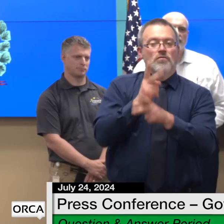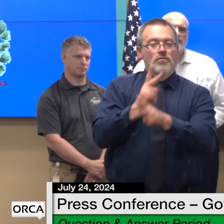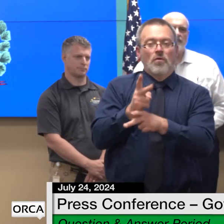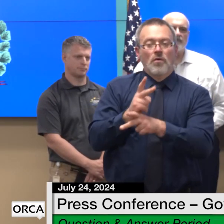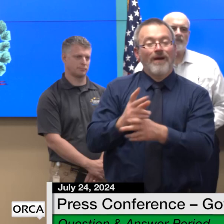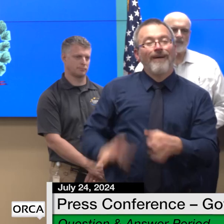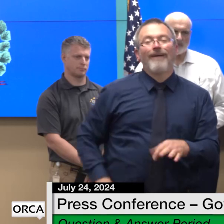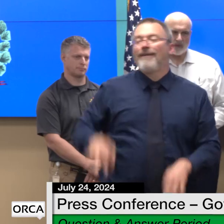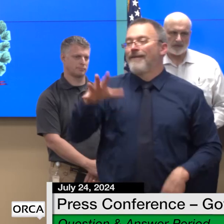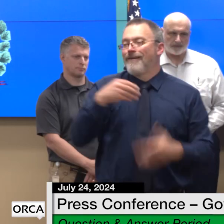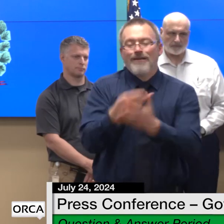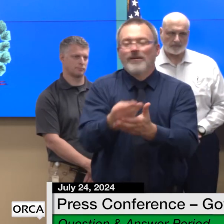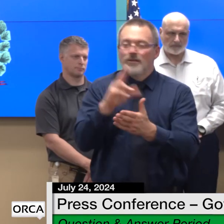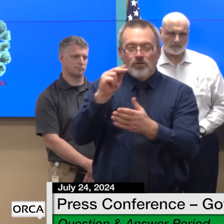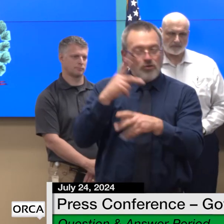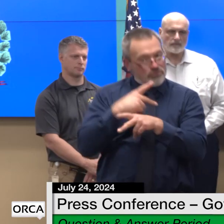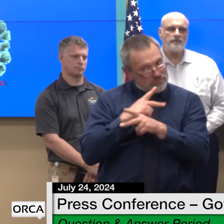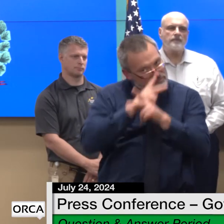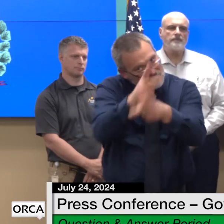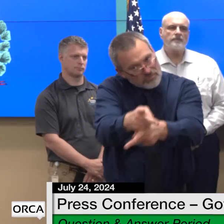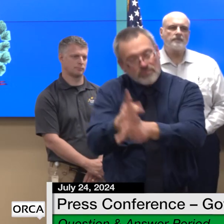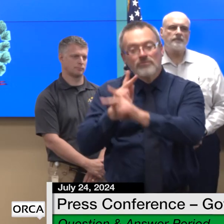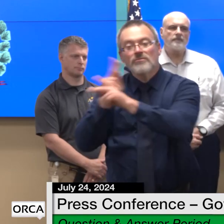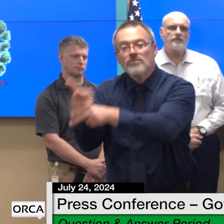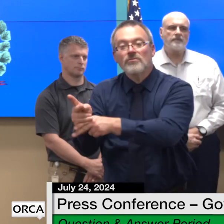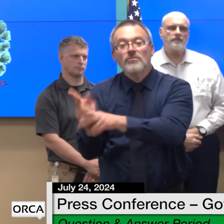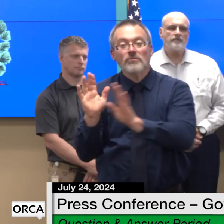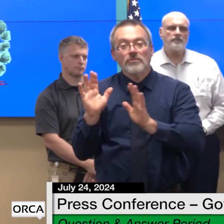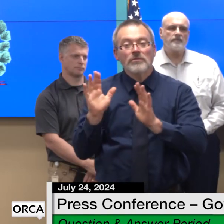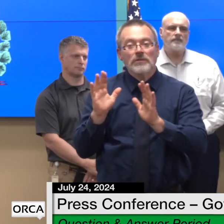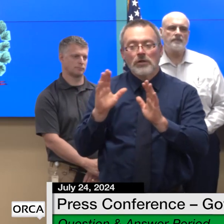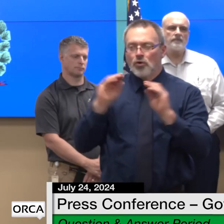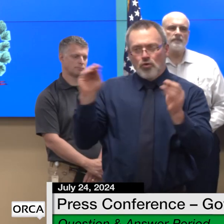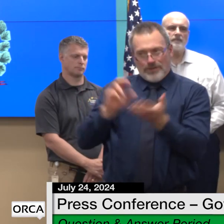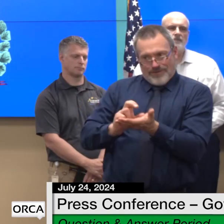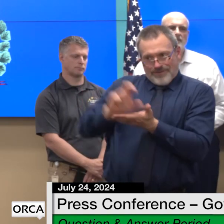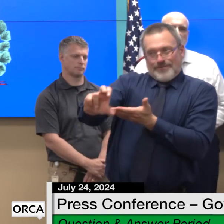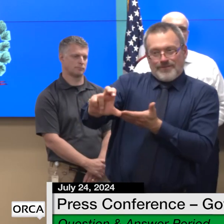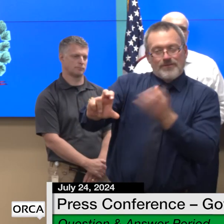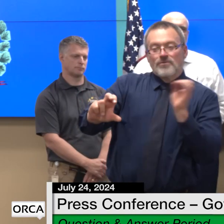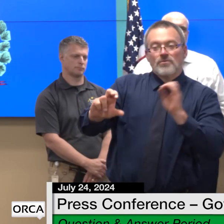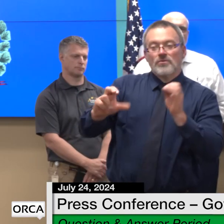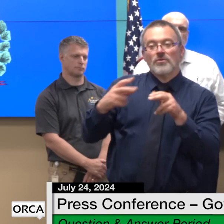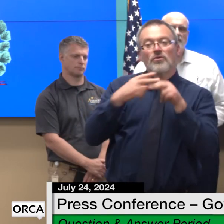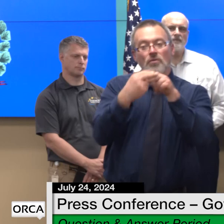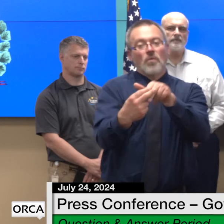They don't make grants. Right? They don't make grants. I don't know the answer to that. Okay.